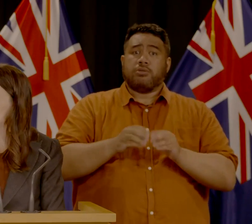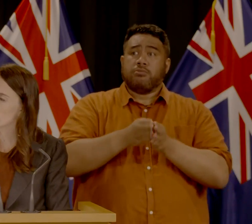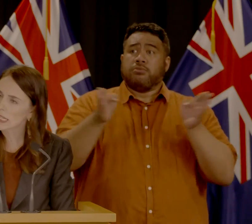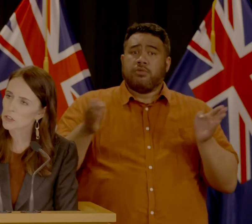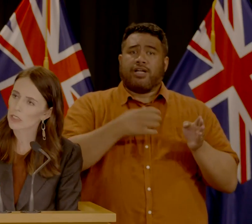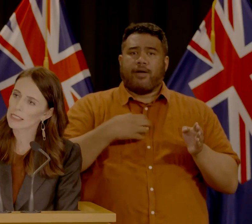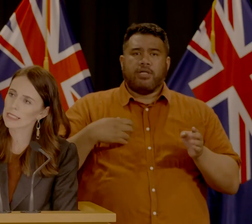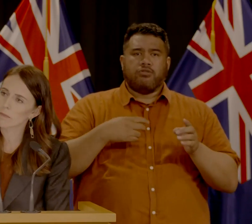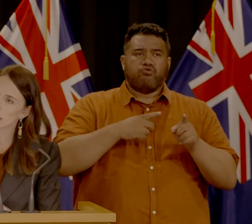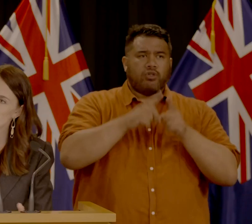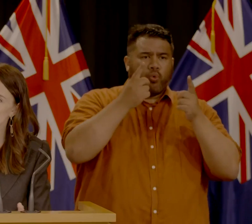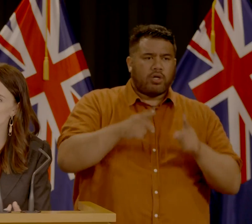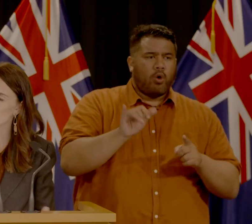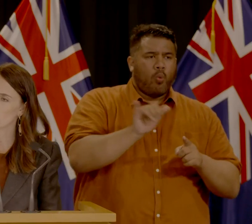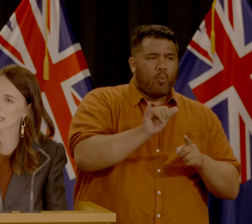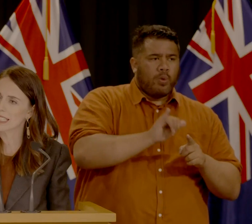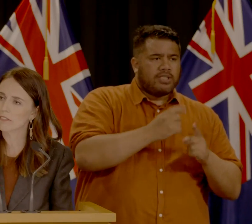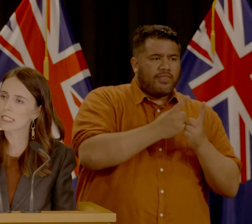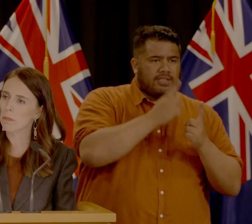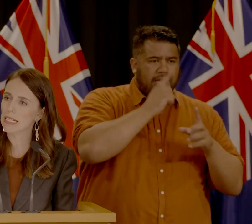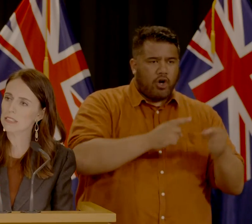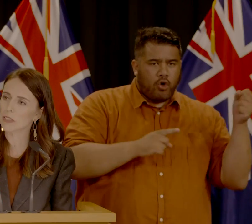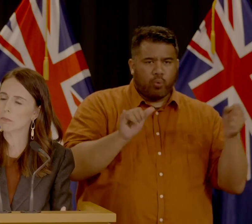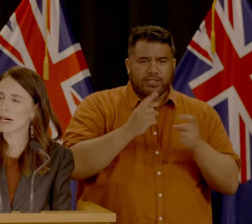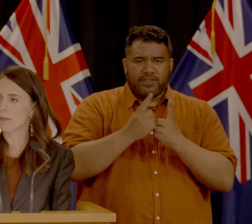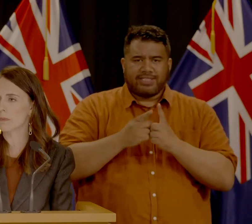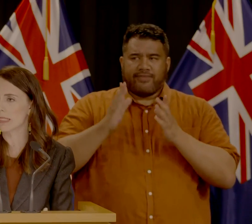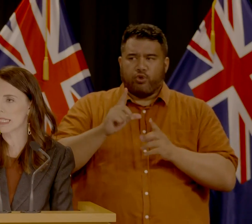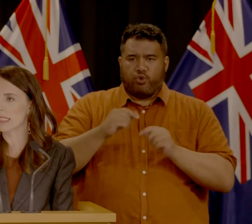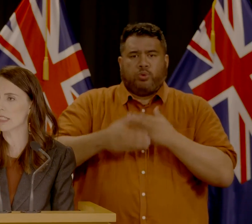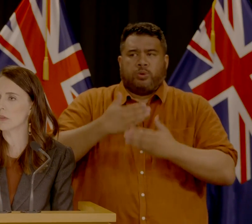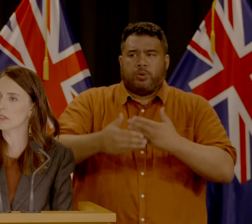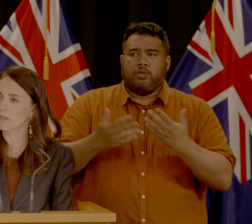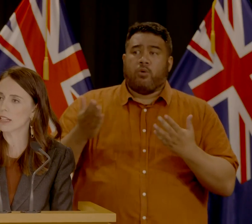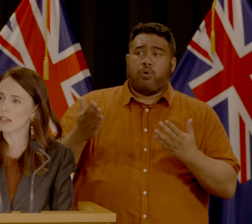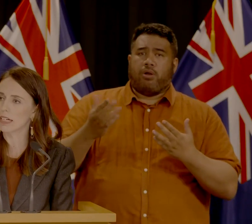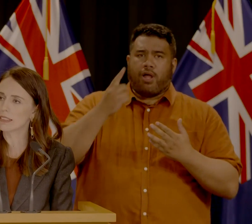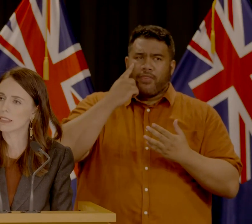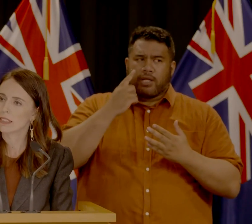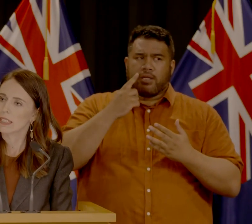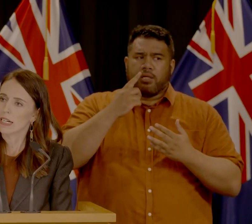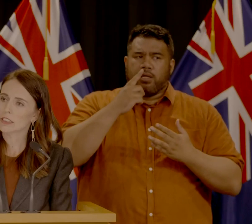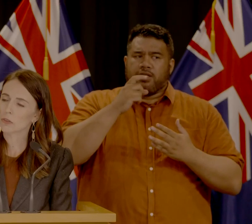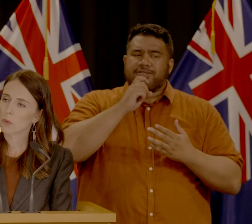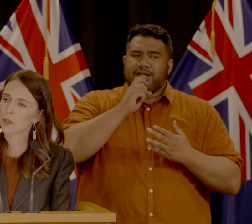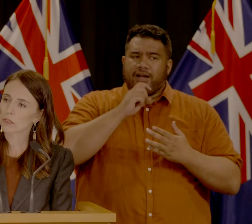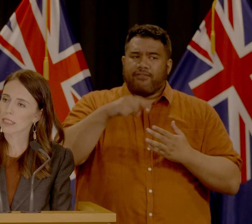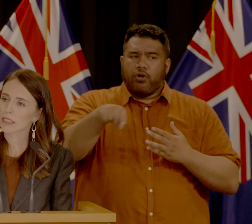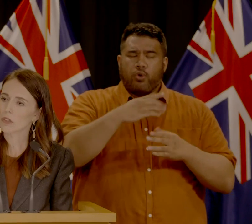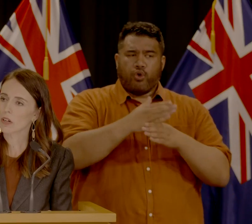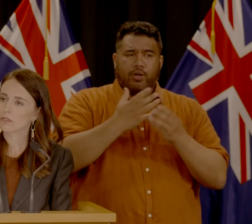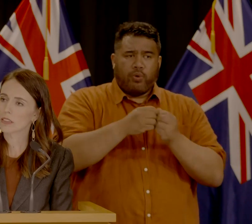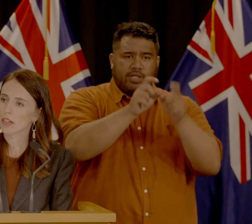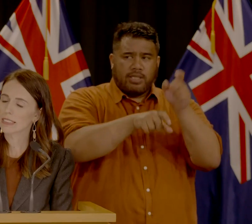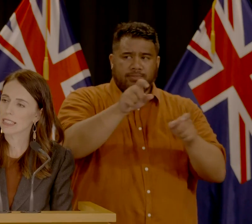My expectation is that ministers at the moment give space for departments, particularly who are at the front line, to work directly